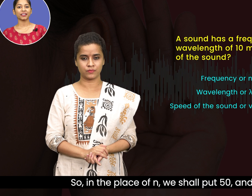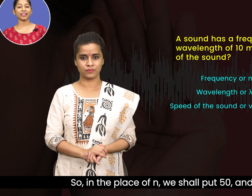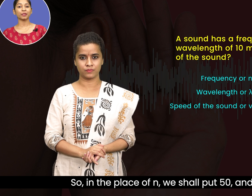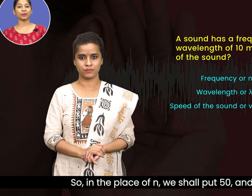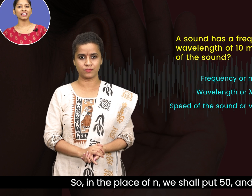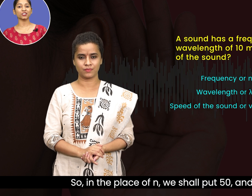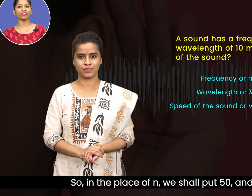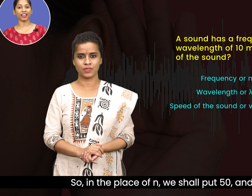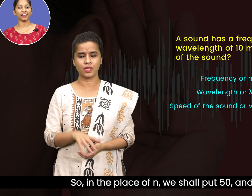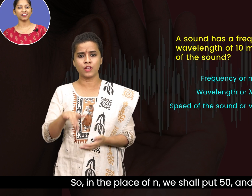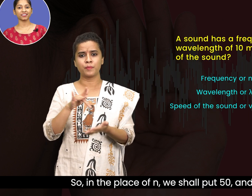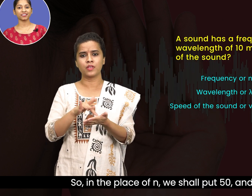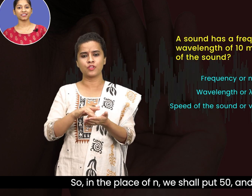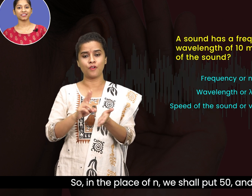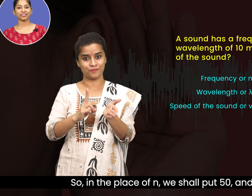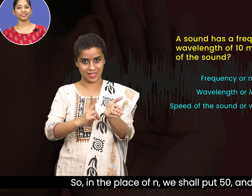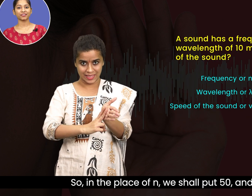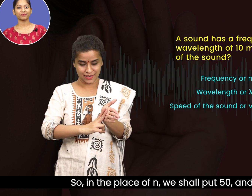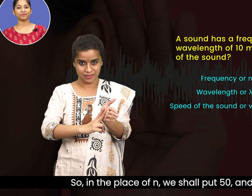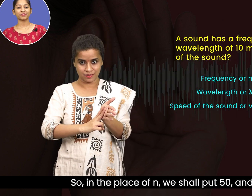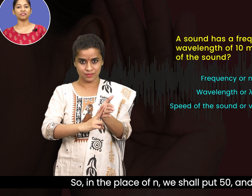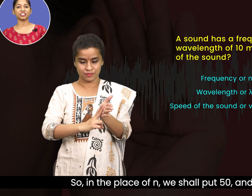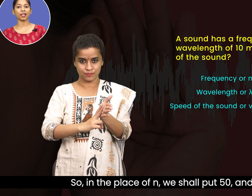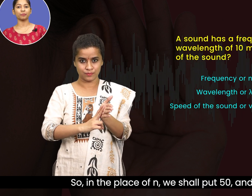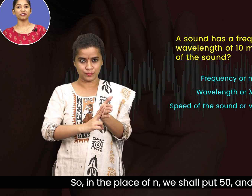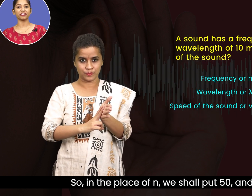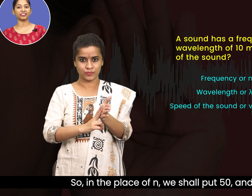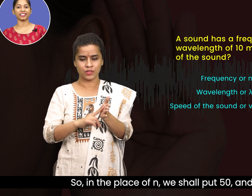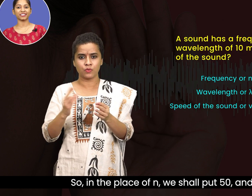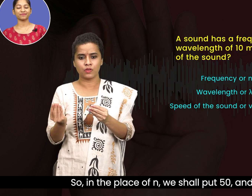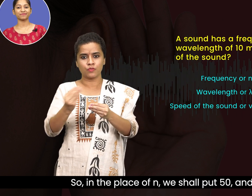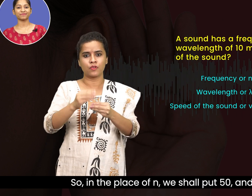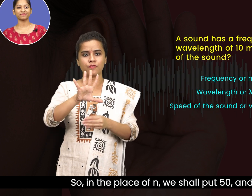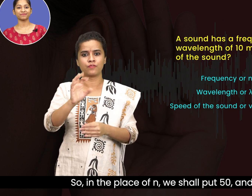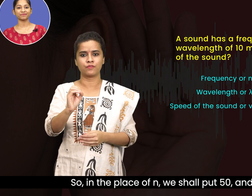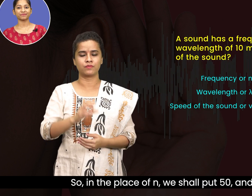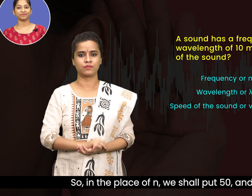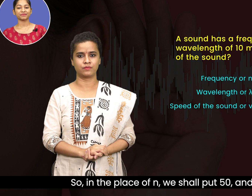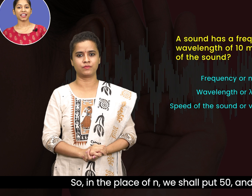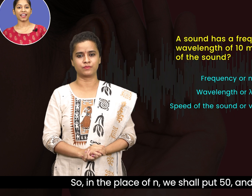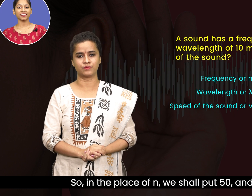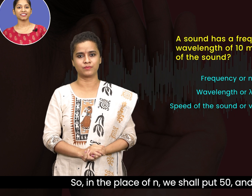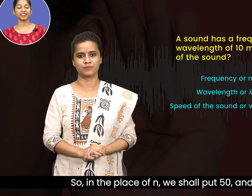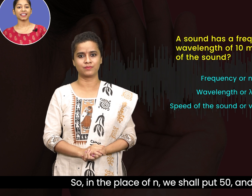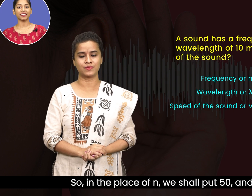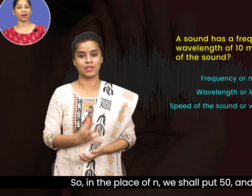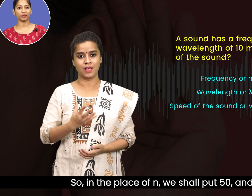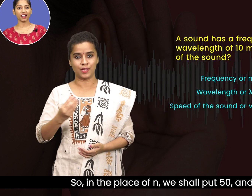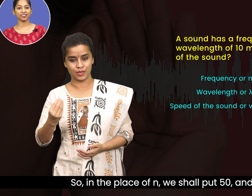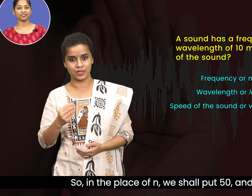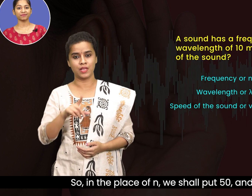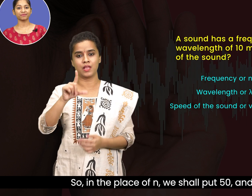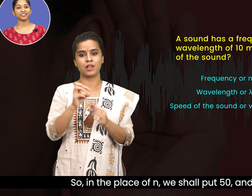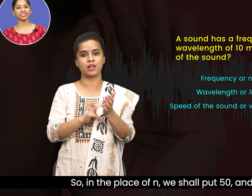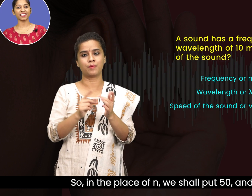So, in the place of N, we shall put 50 and in